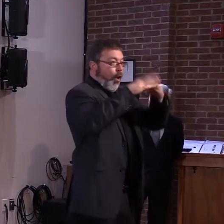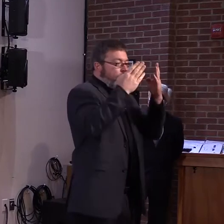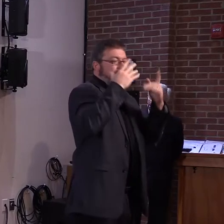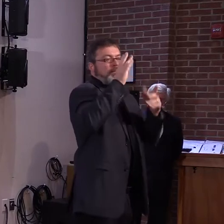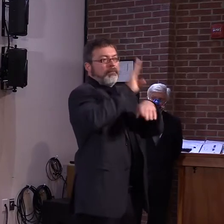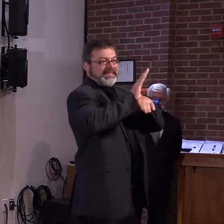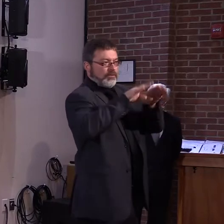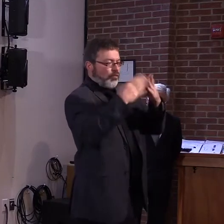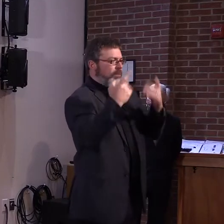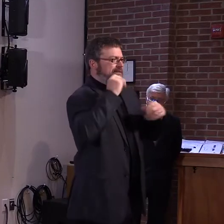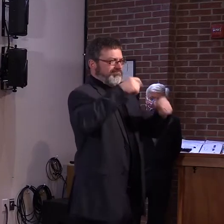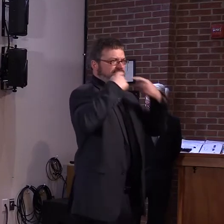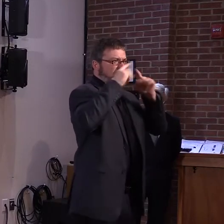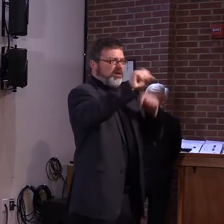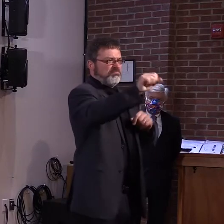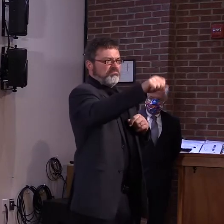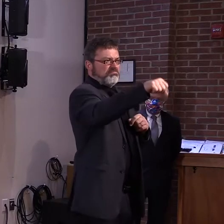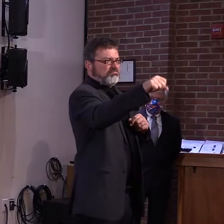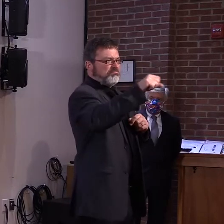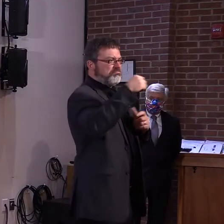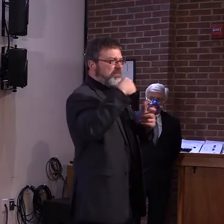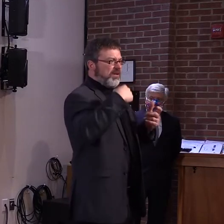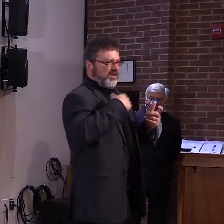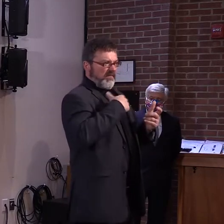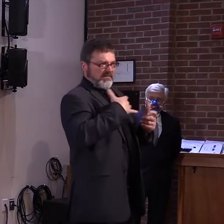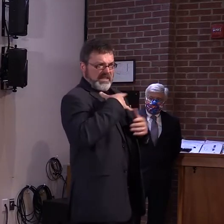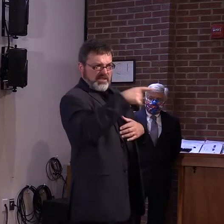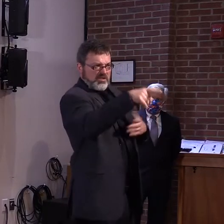at this point. And